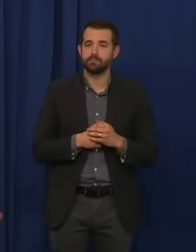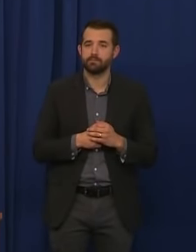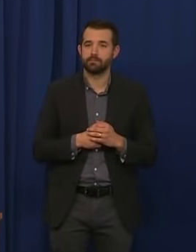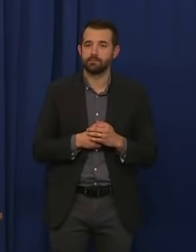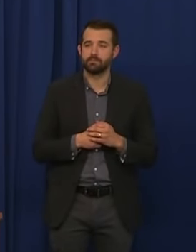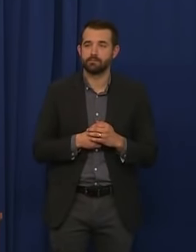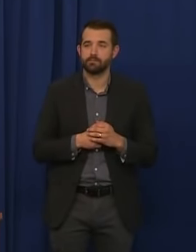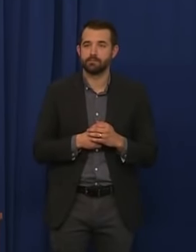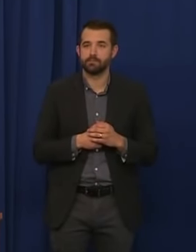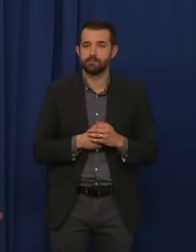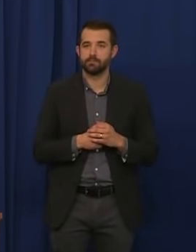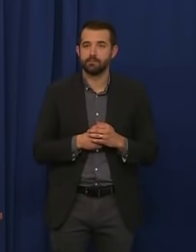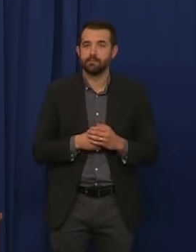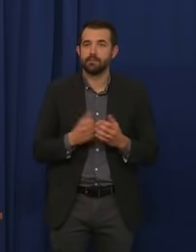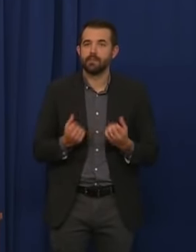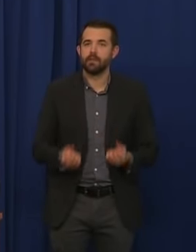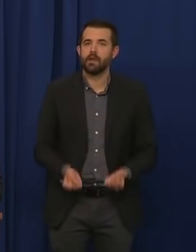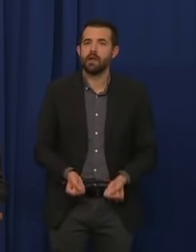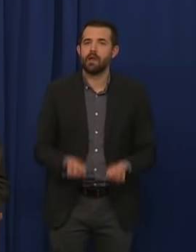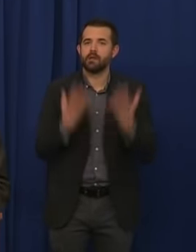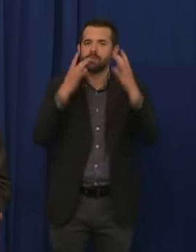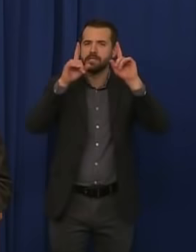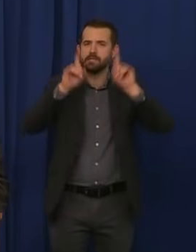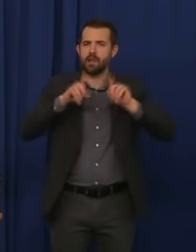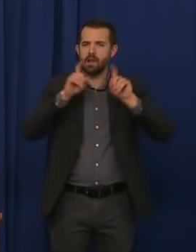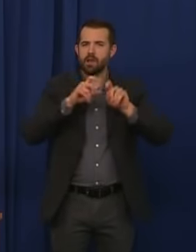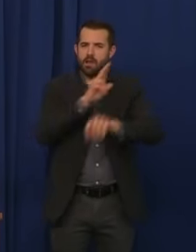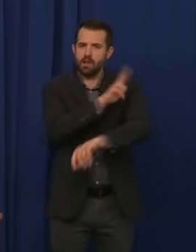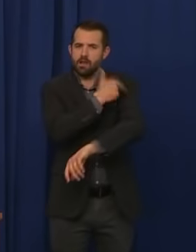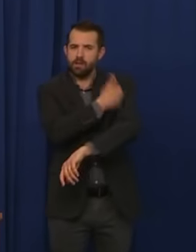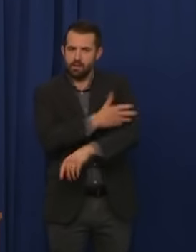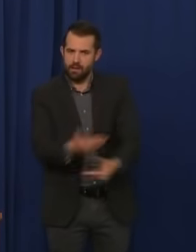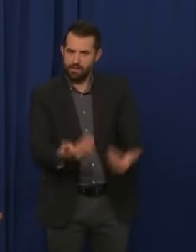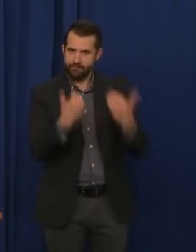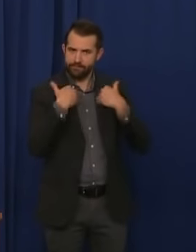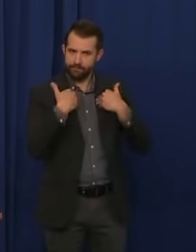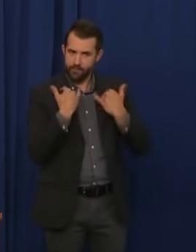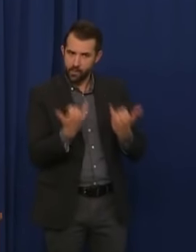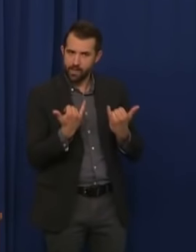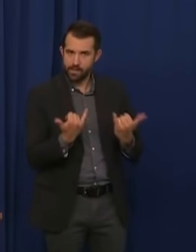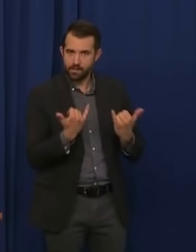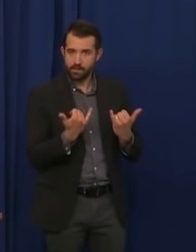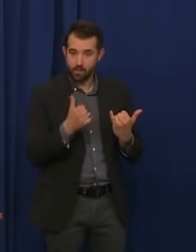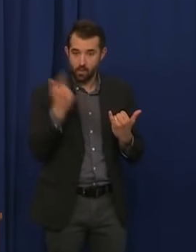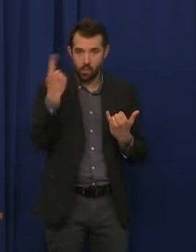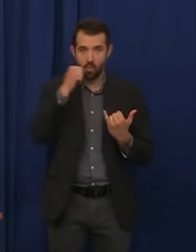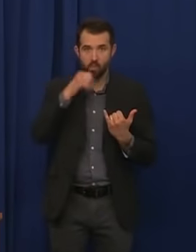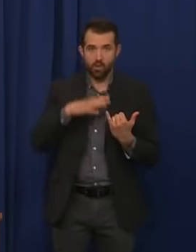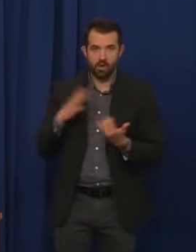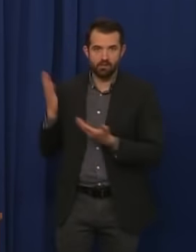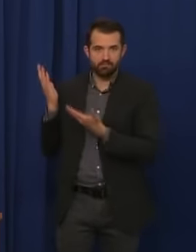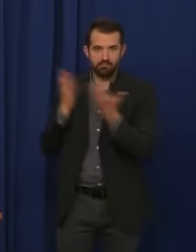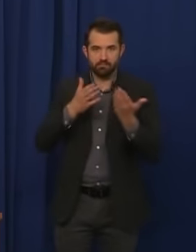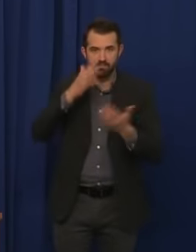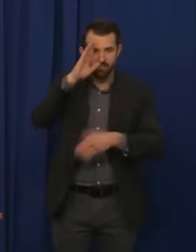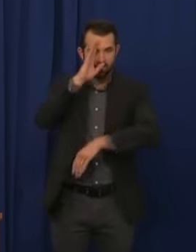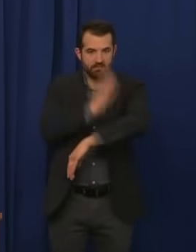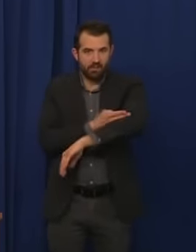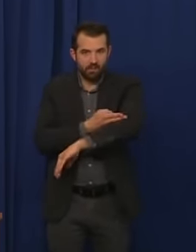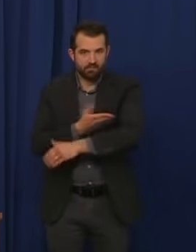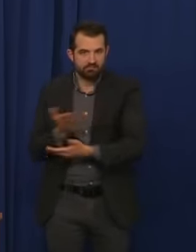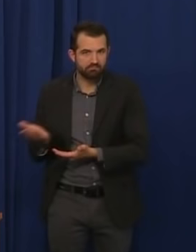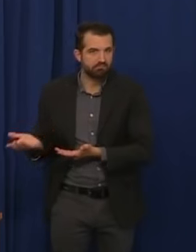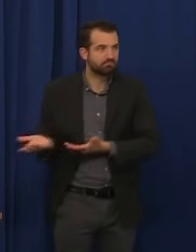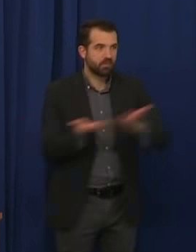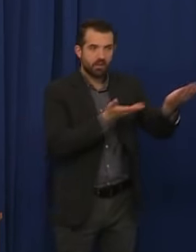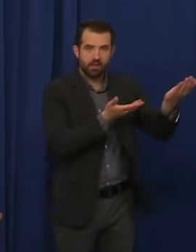testing do hospitals have? We were contacted by a woman, took her son to a hospital last night. The doctor wanted to test the son